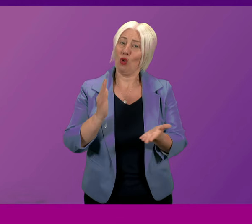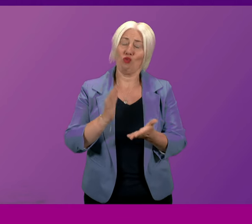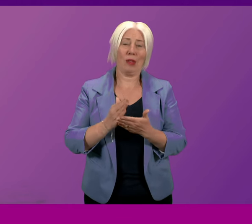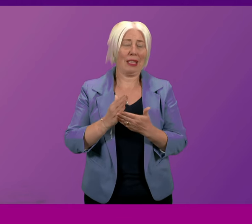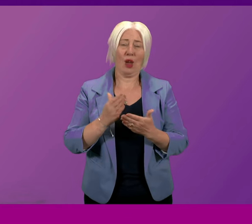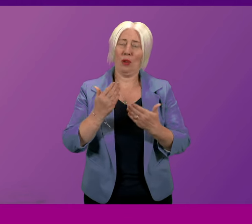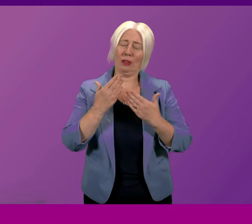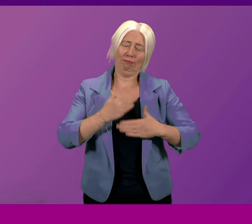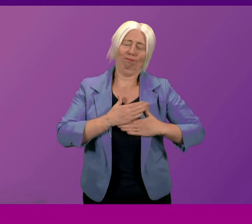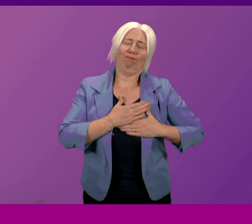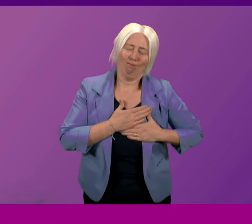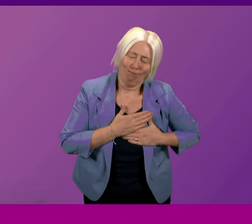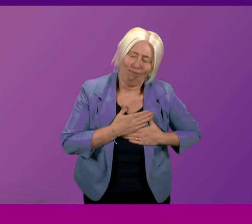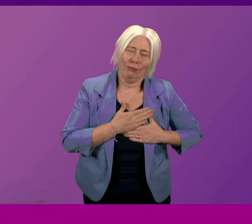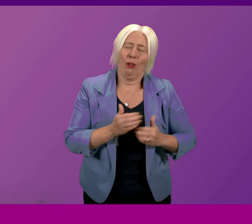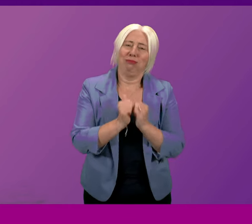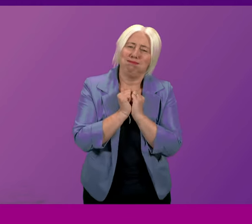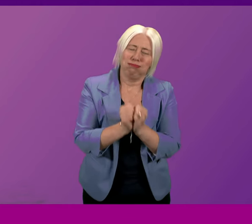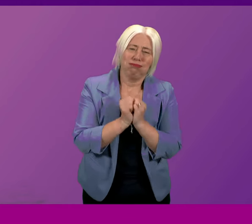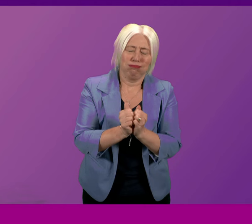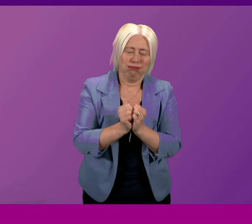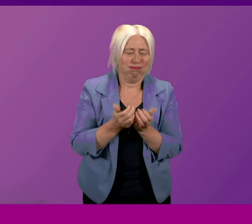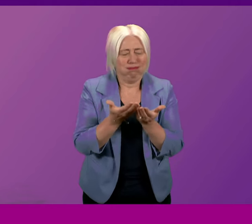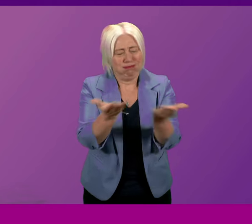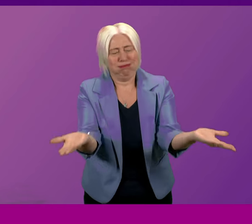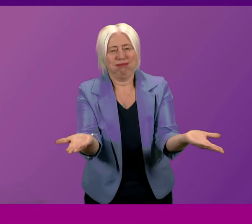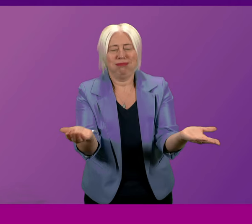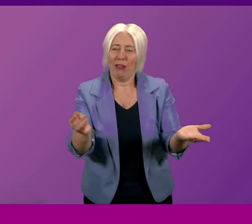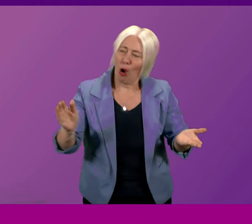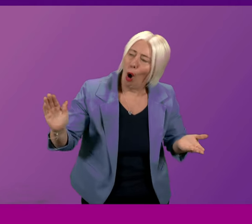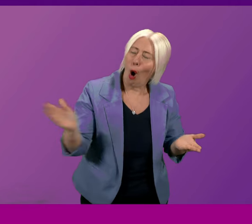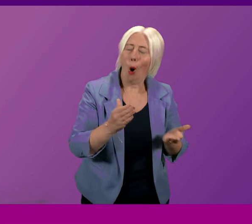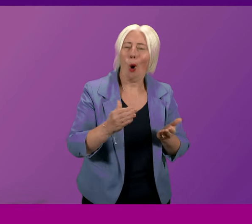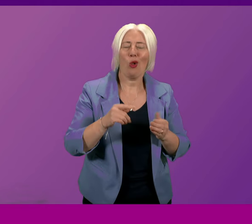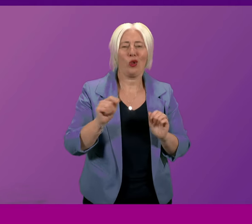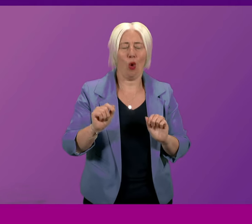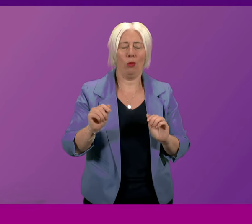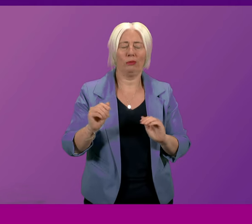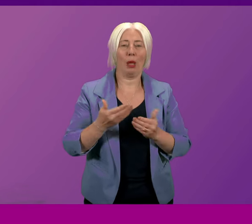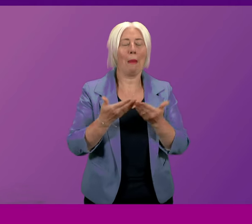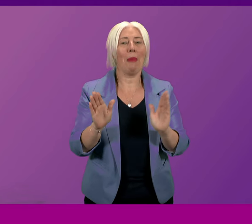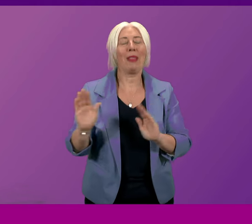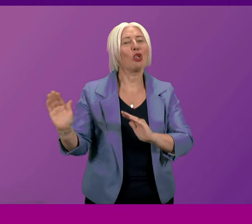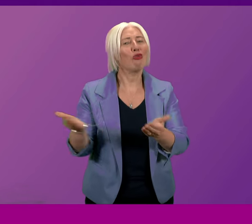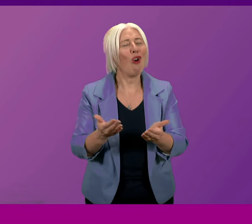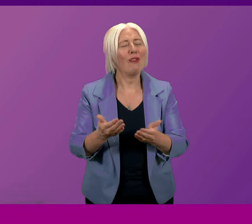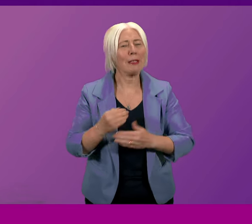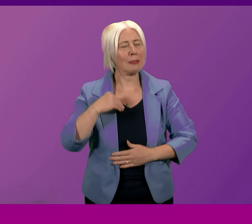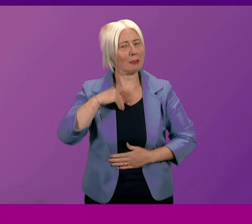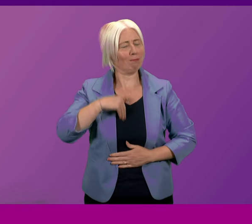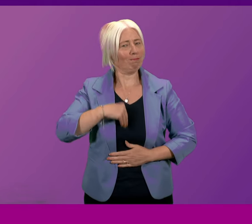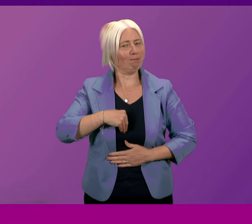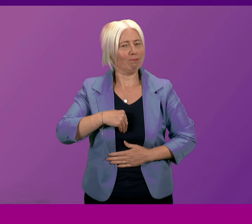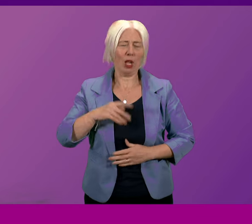my most heartfelt appreciation of the public service you embody, together with every